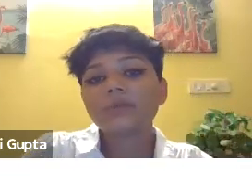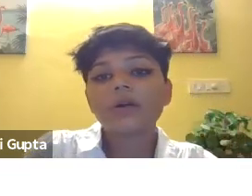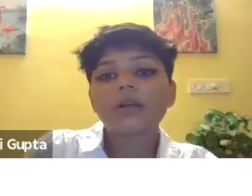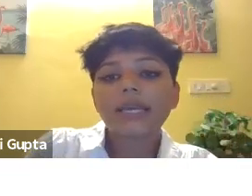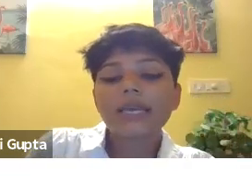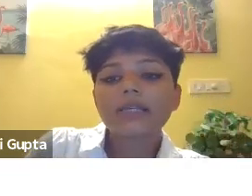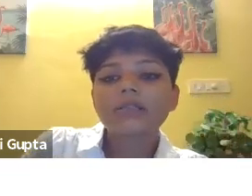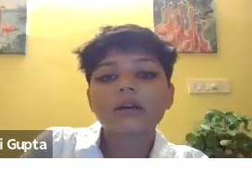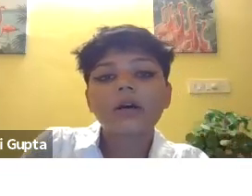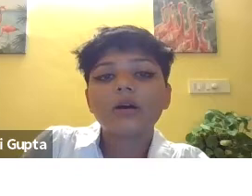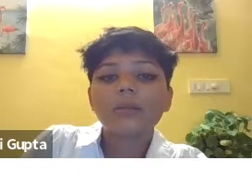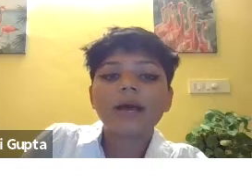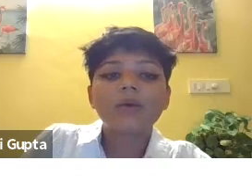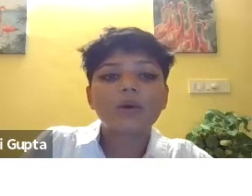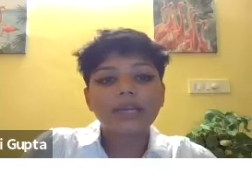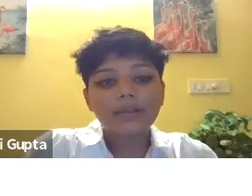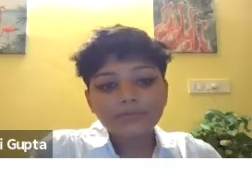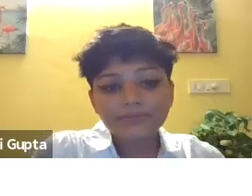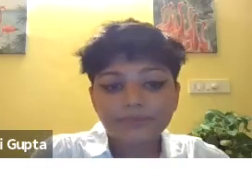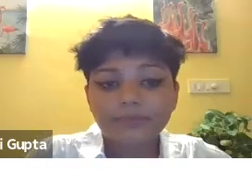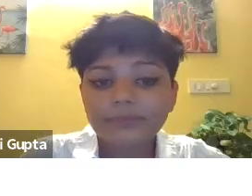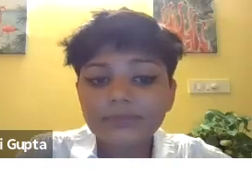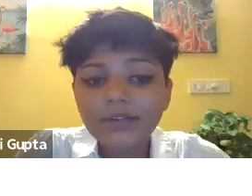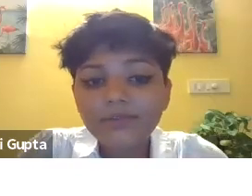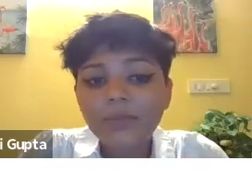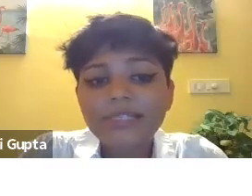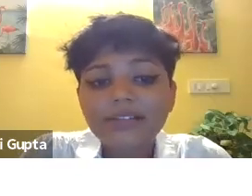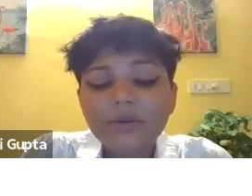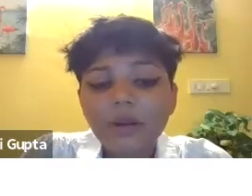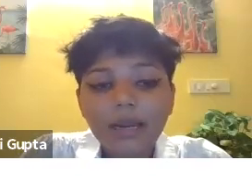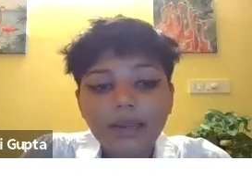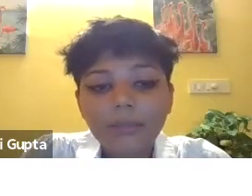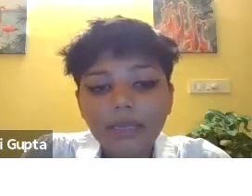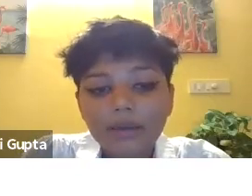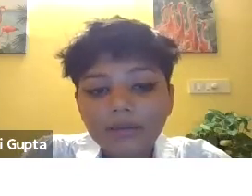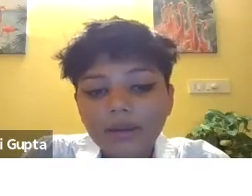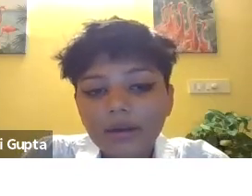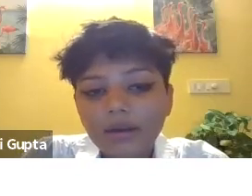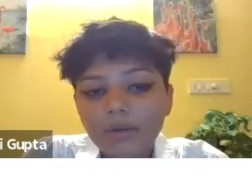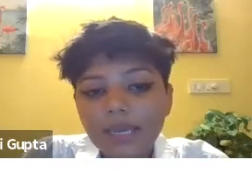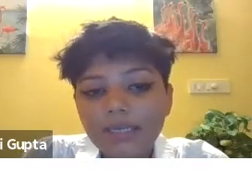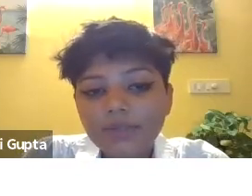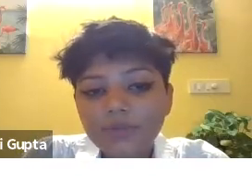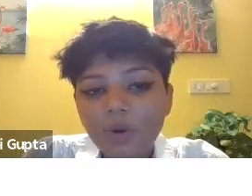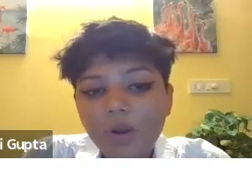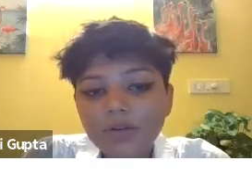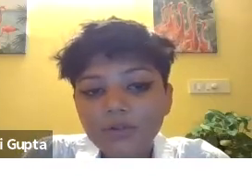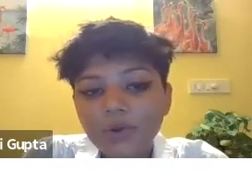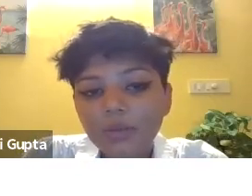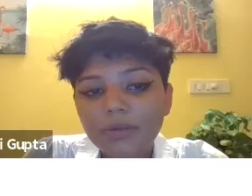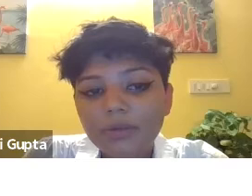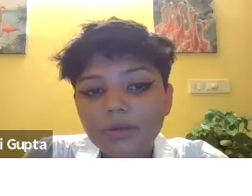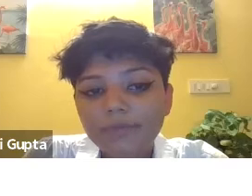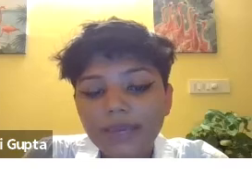Now, this work is by Gauri Gill from a series called Balika Mela, where she was called